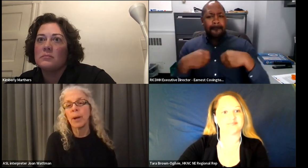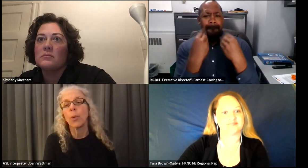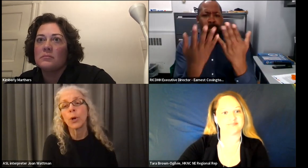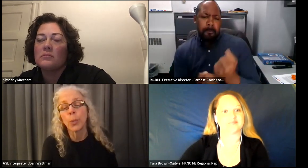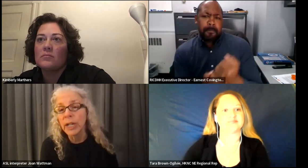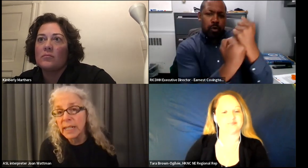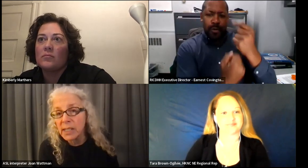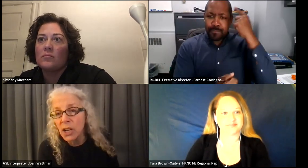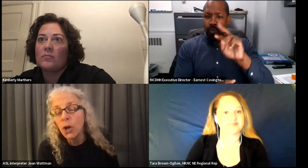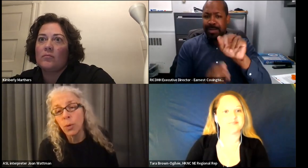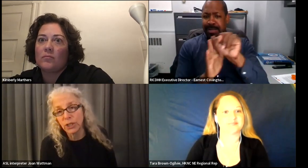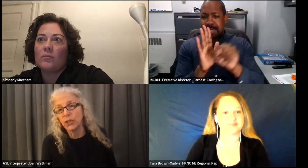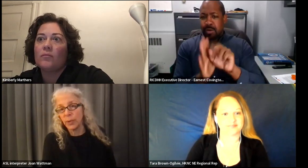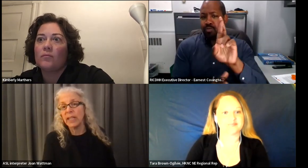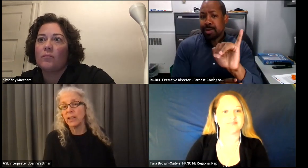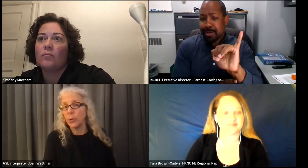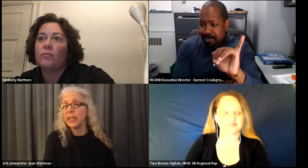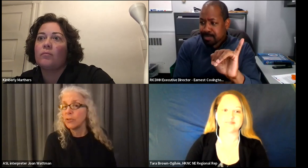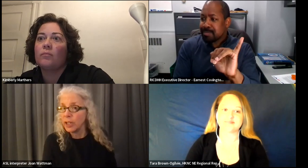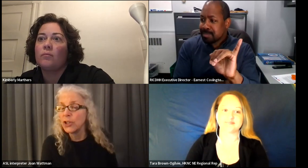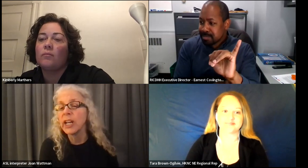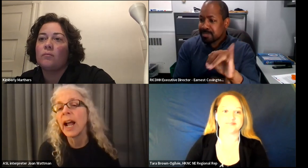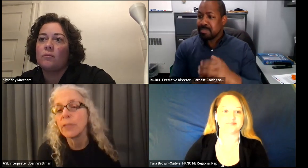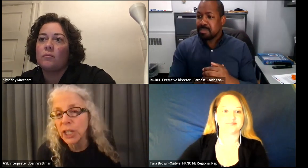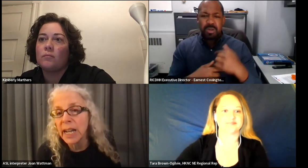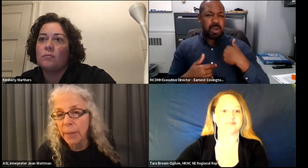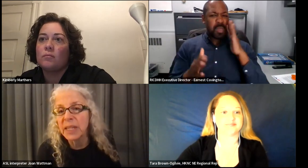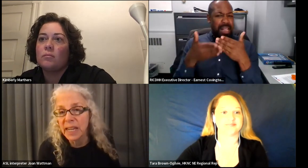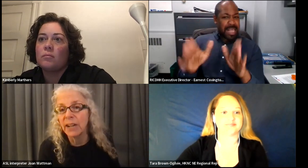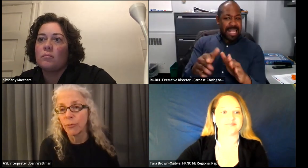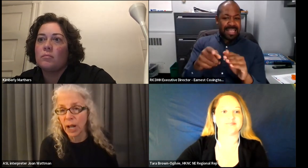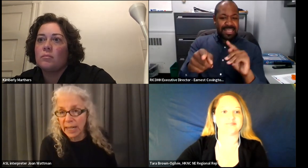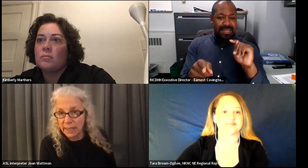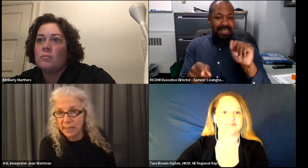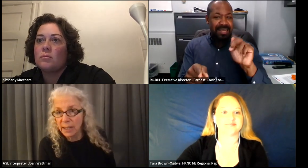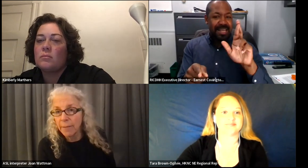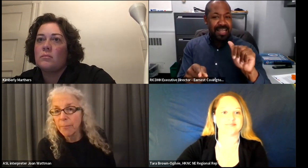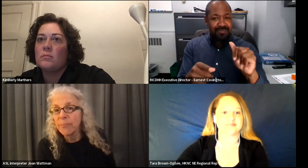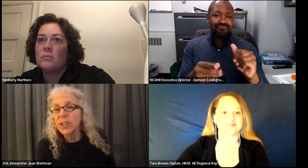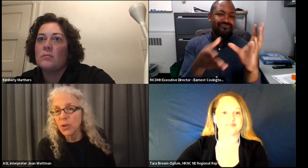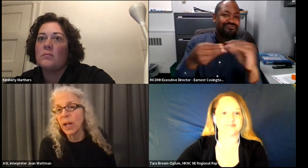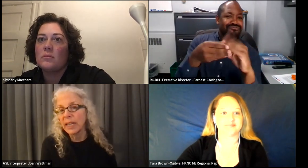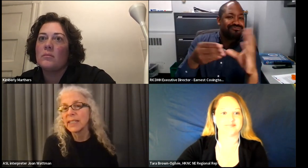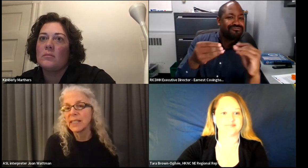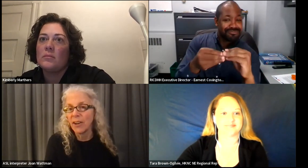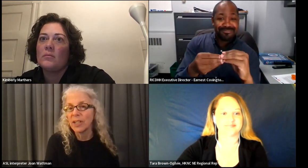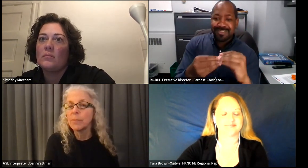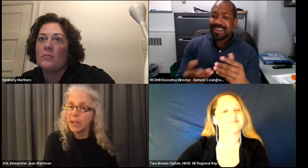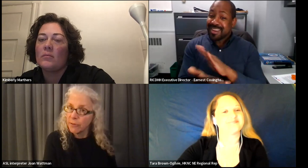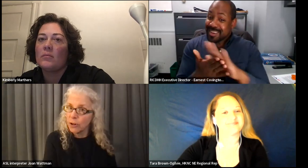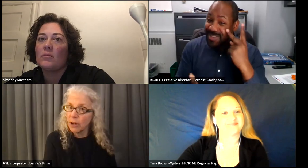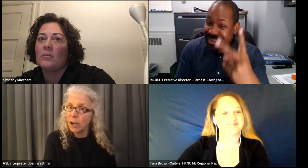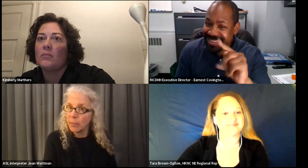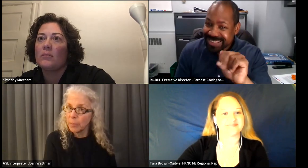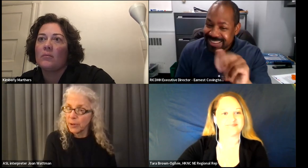talk about what her work is, what she's doing in the New England region, and how she can help the state of Rhode Island. So I'll let Tara